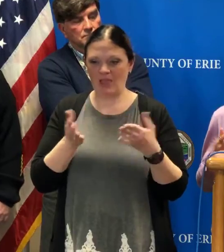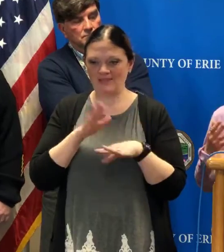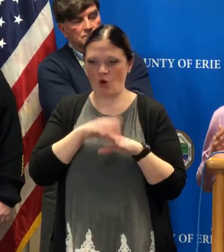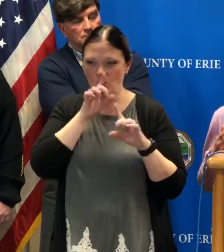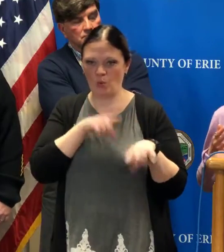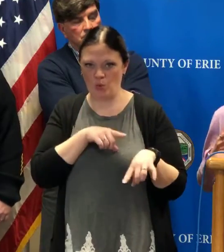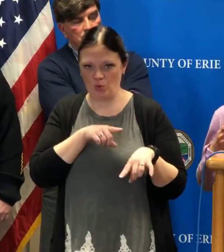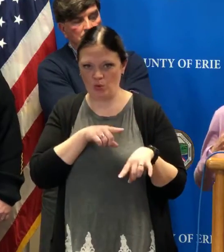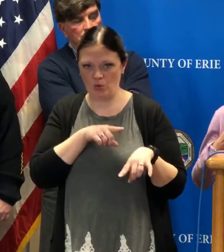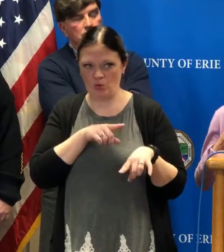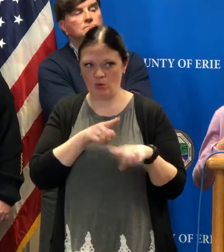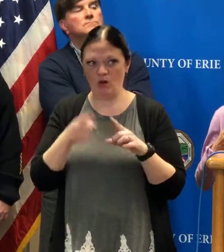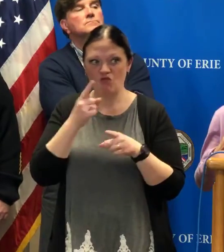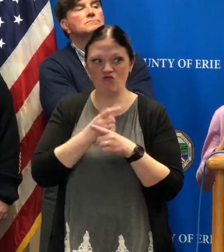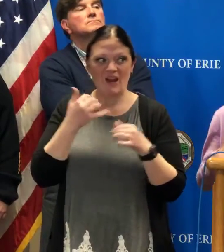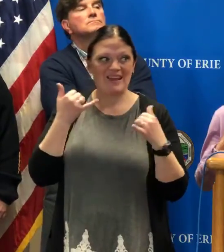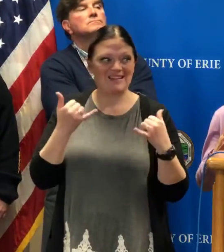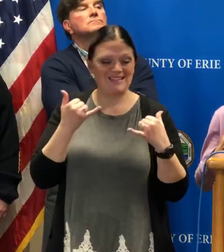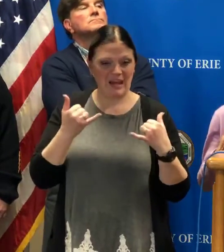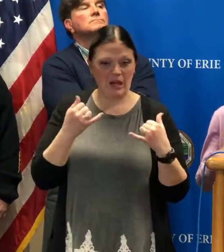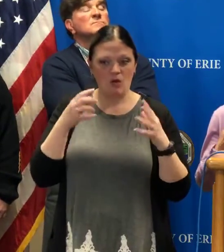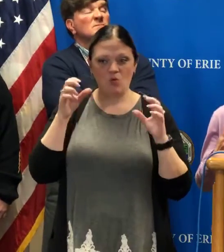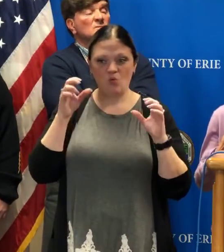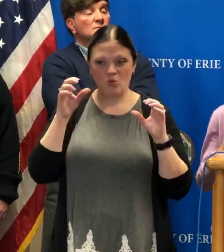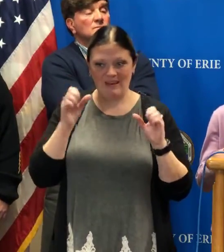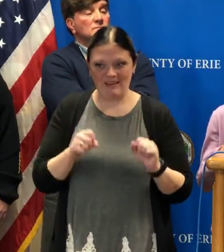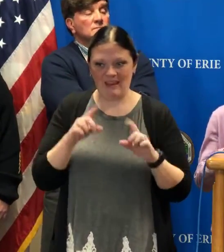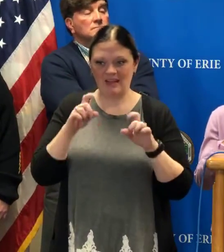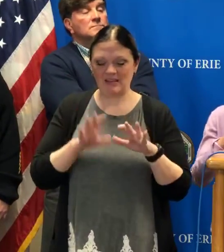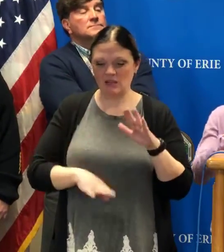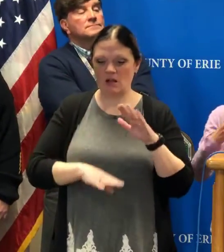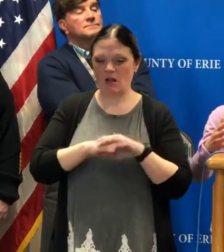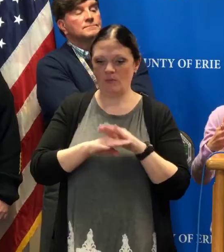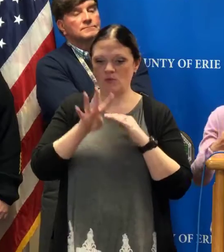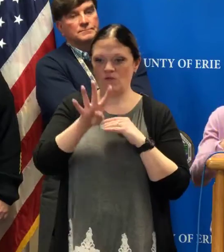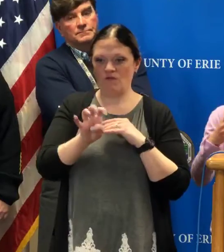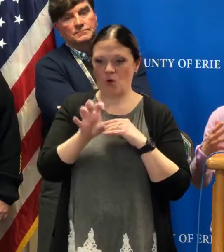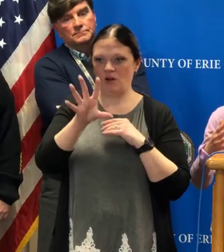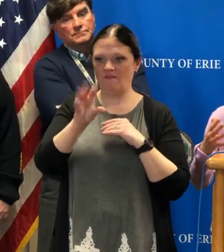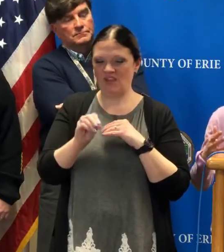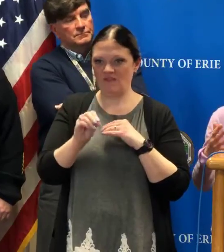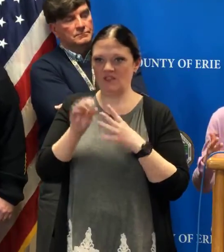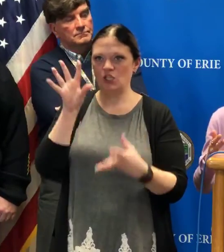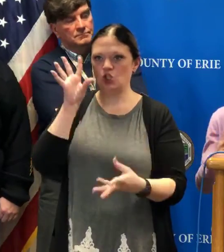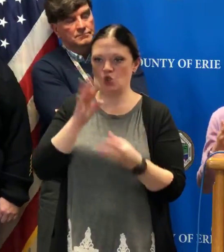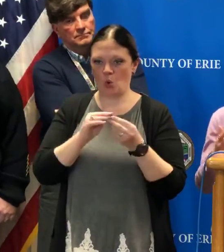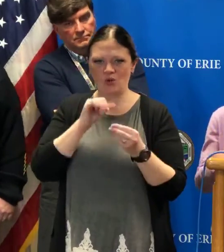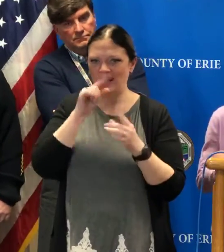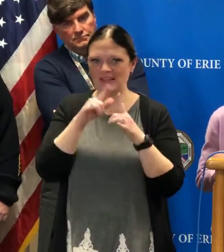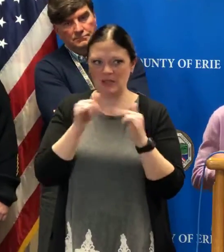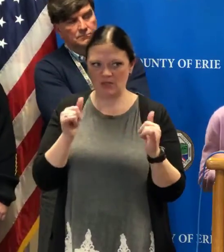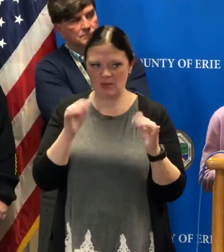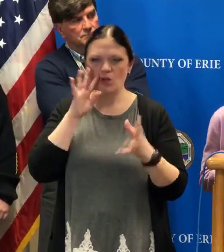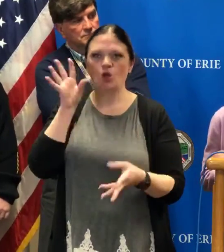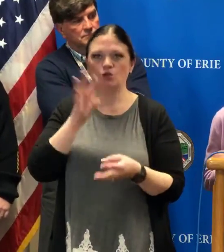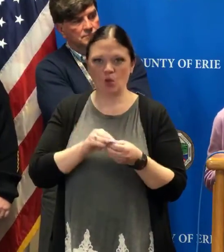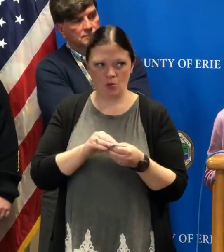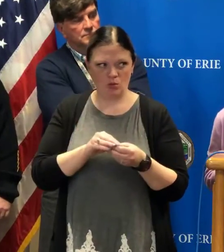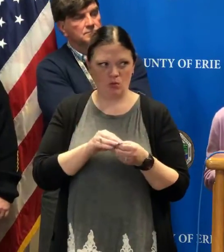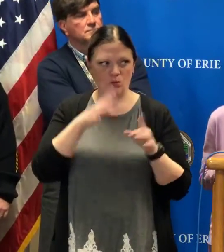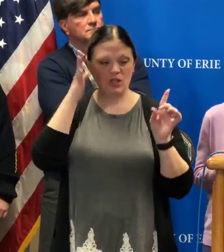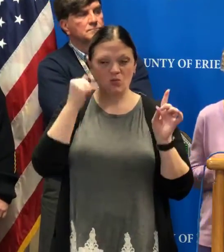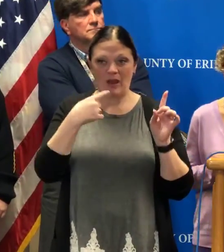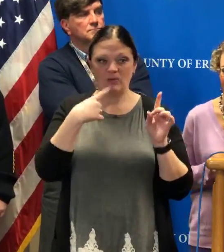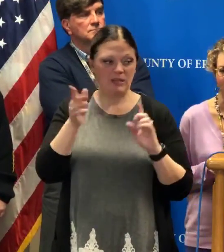right now we could run up to 450 tests total. Not at the same time. And that's why we're saying to